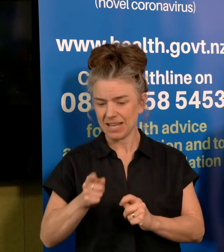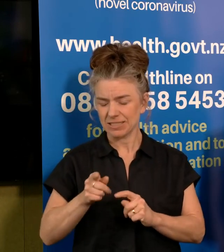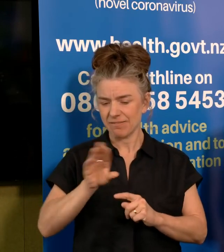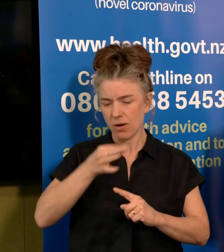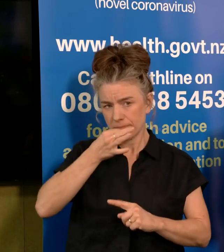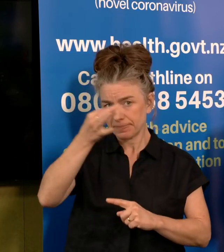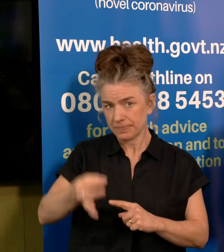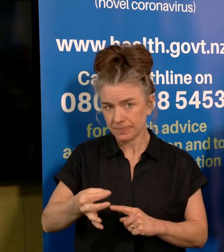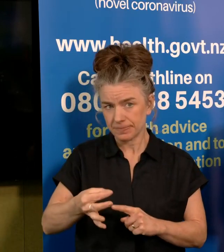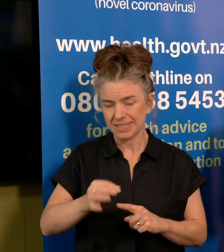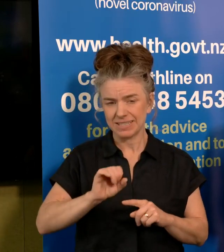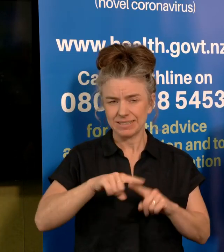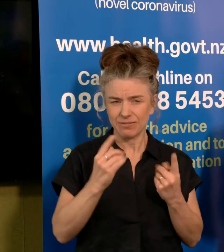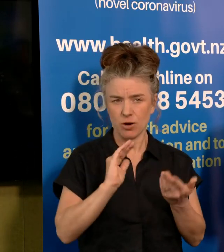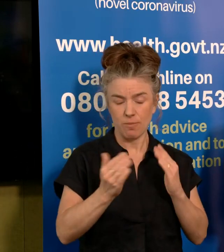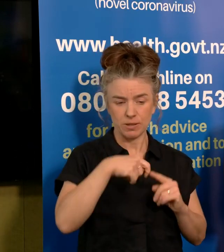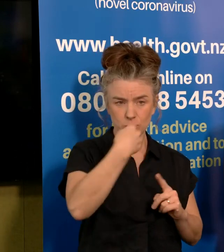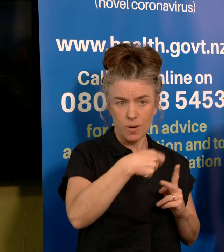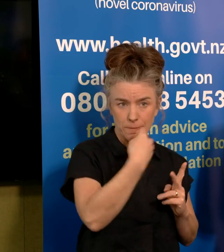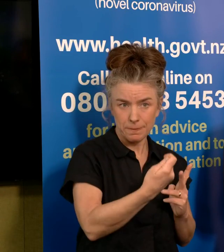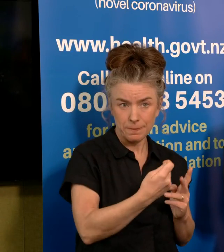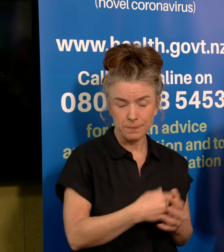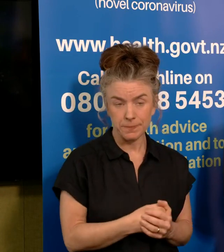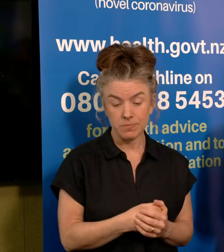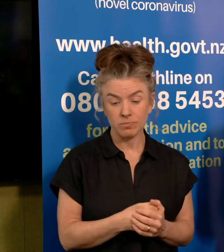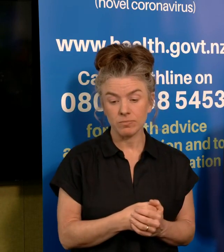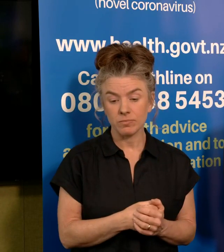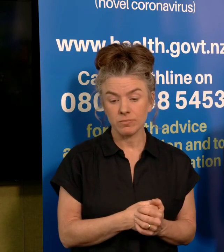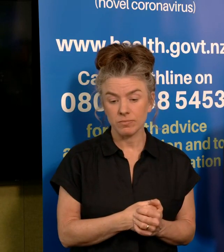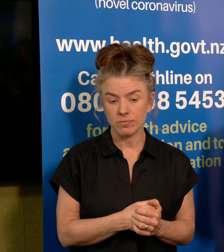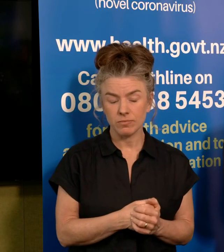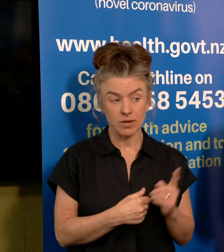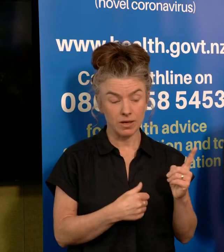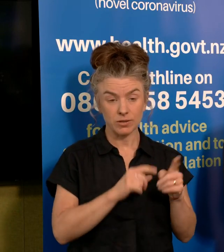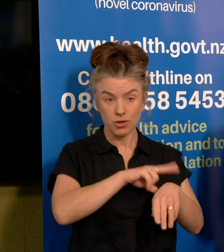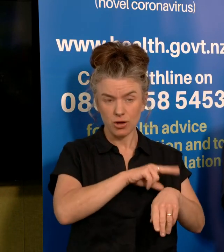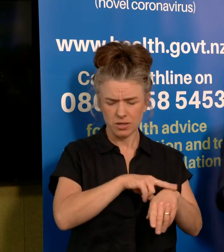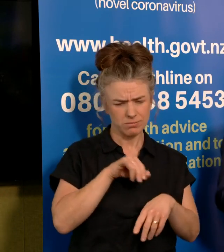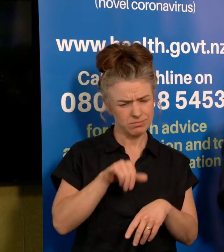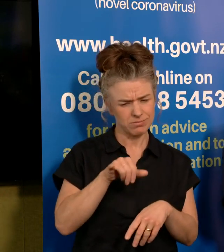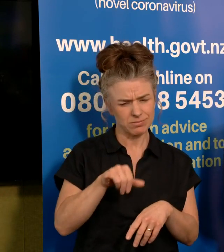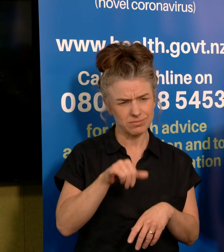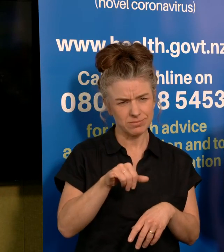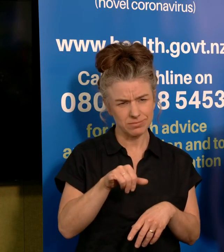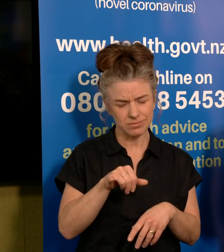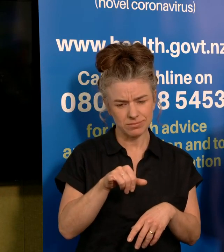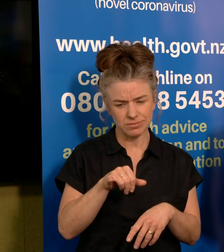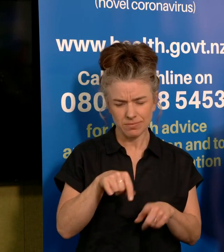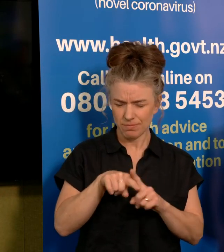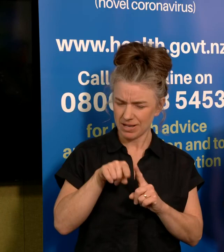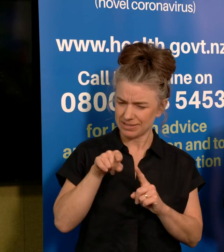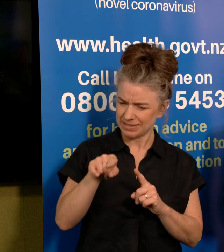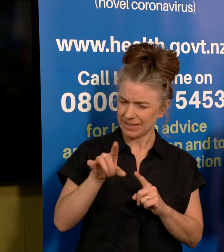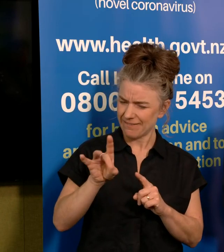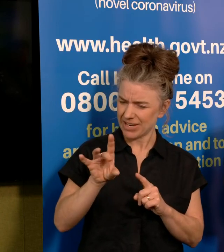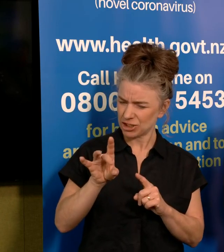from the throat swabs, and it was because of the high level of suspicion of the clinicians, the nature of the infection, that they wanted